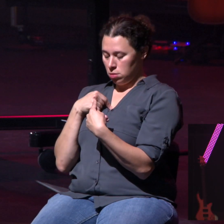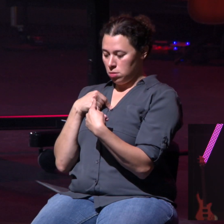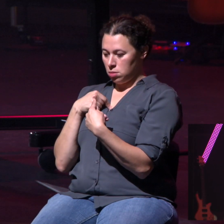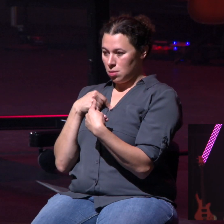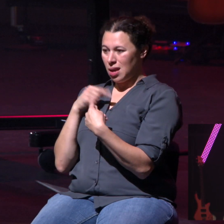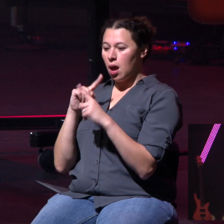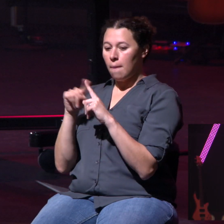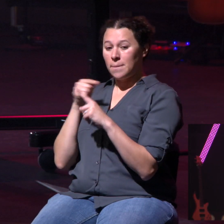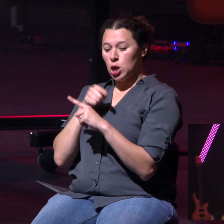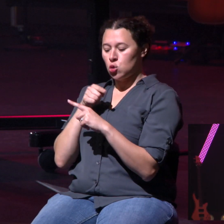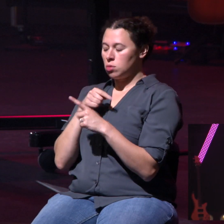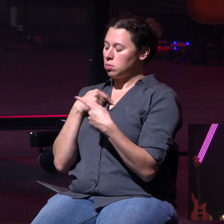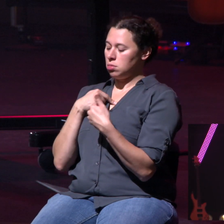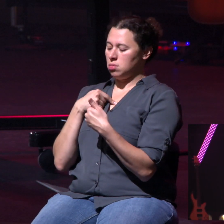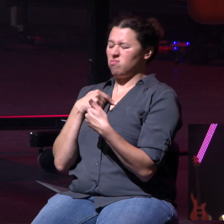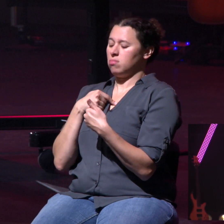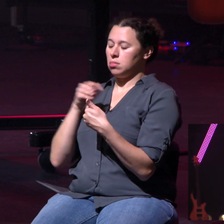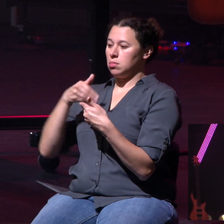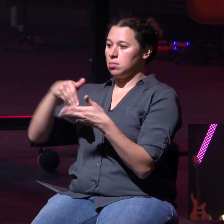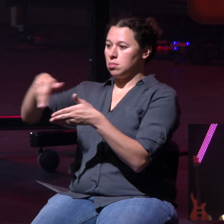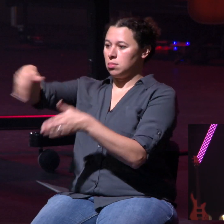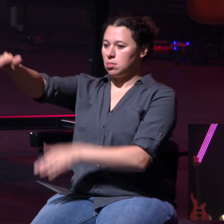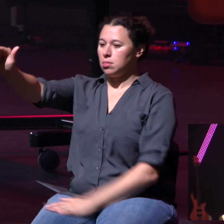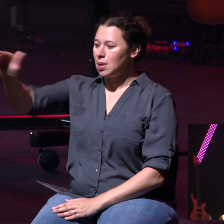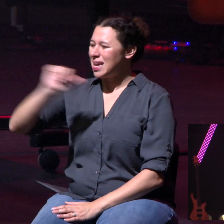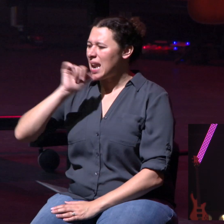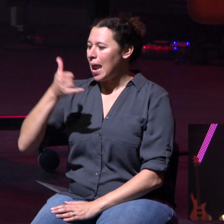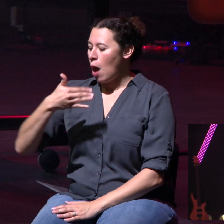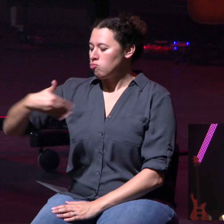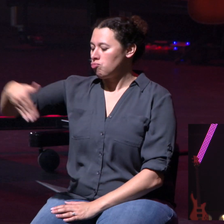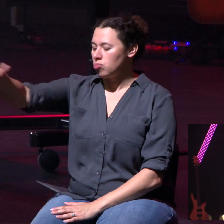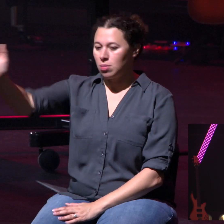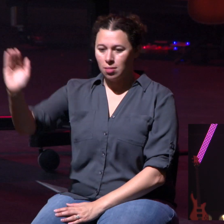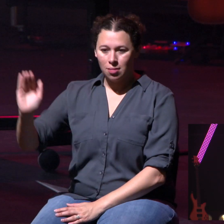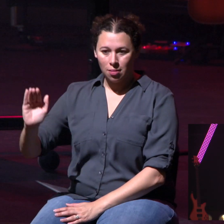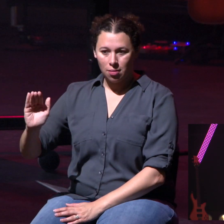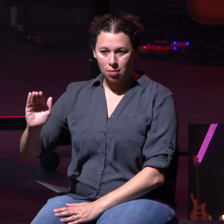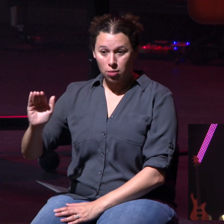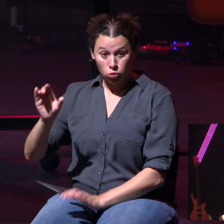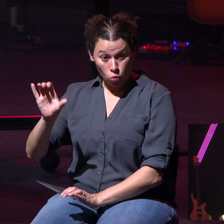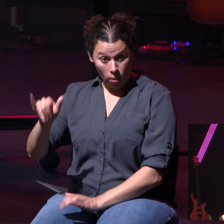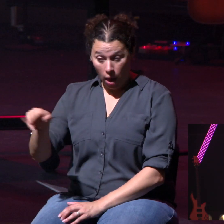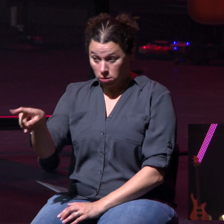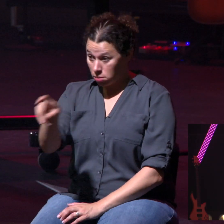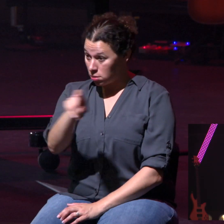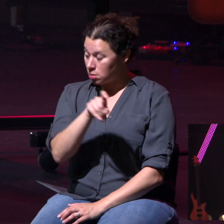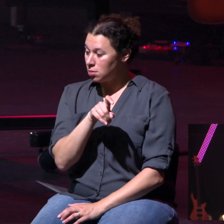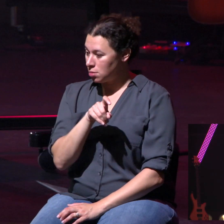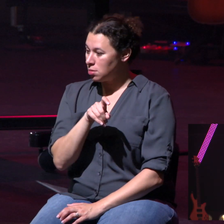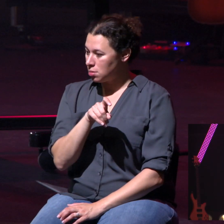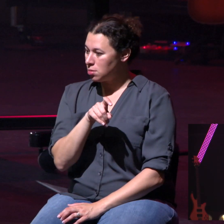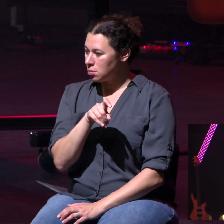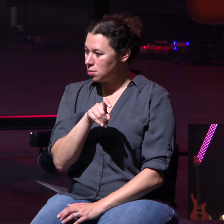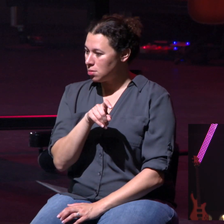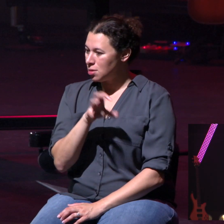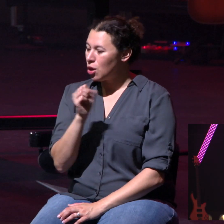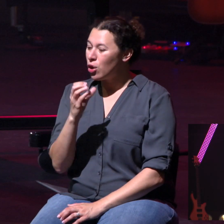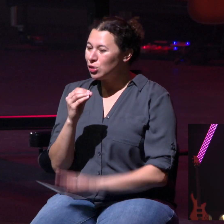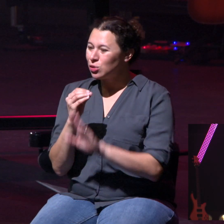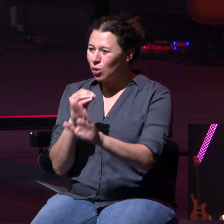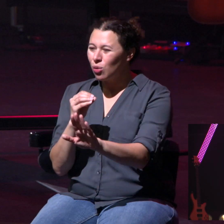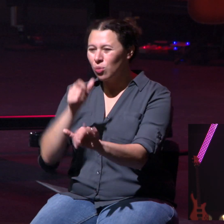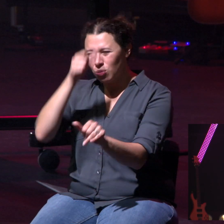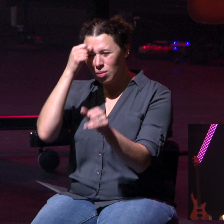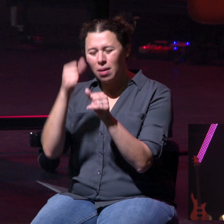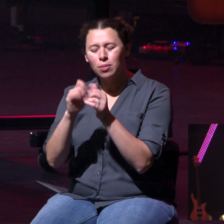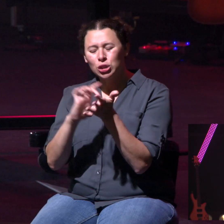Spirit, we have to understand that He leads us not just to desolate places, He leads us to desolate people. So that they can be